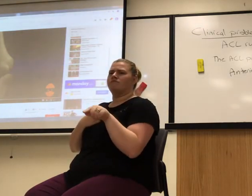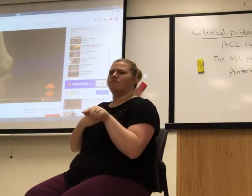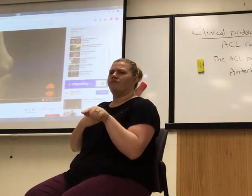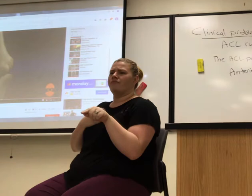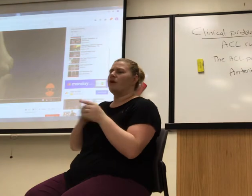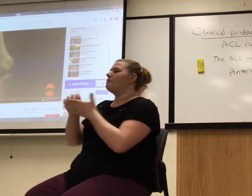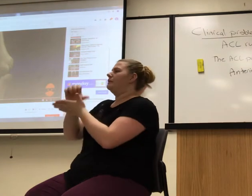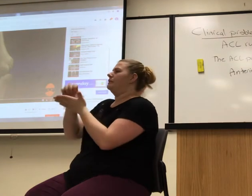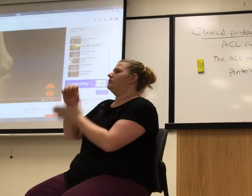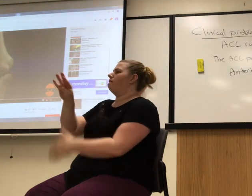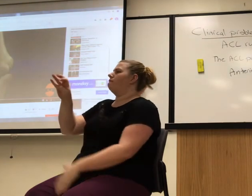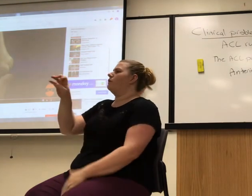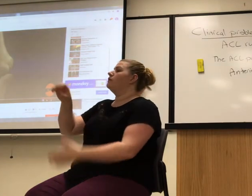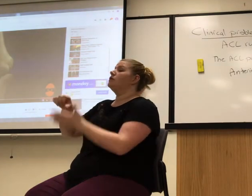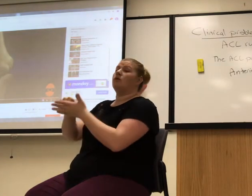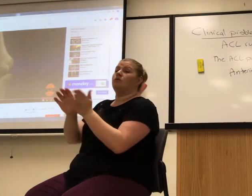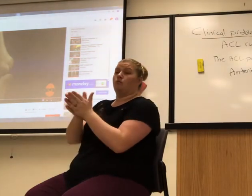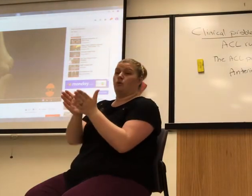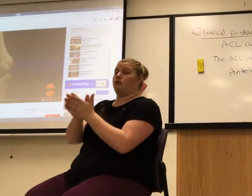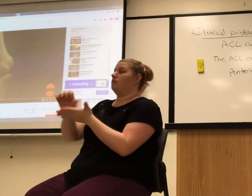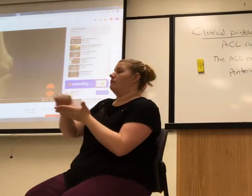435. Okay, thank you.